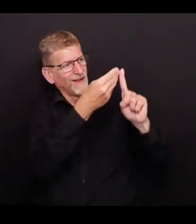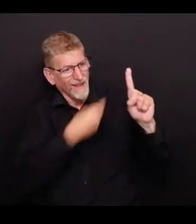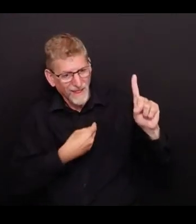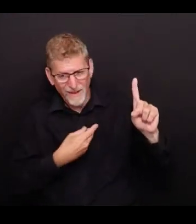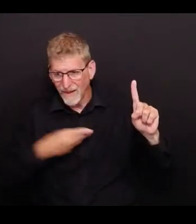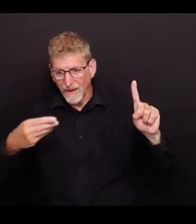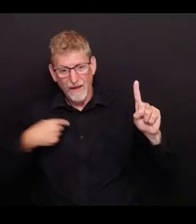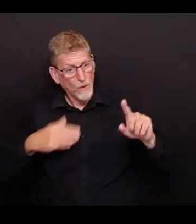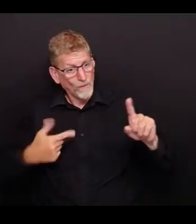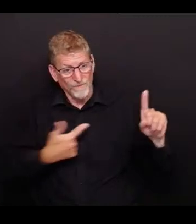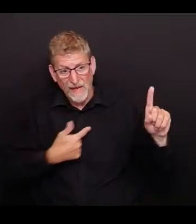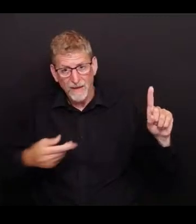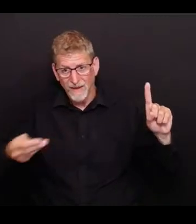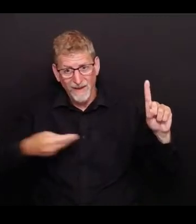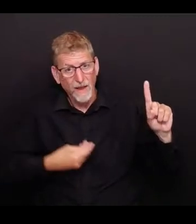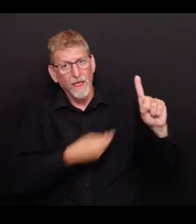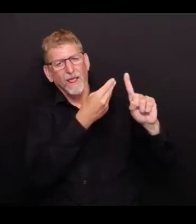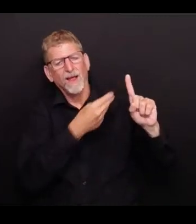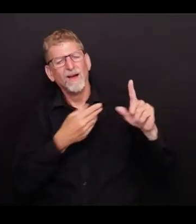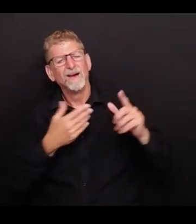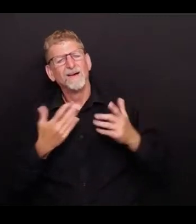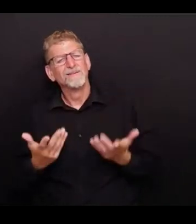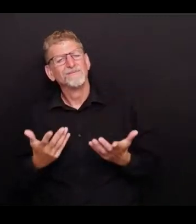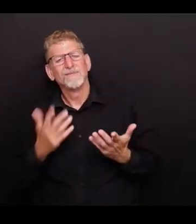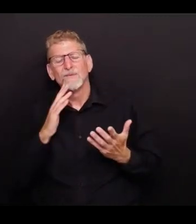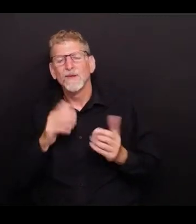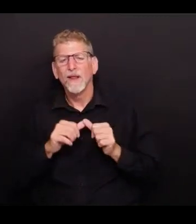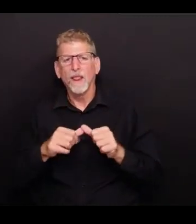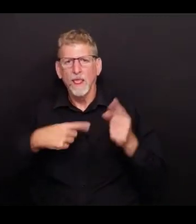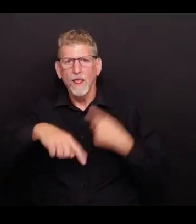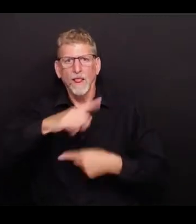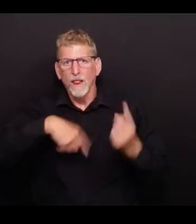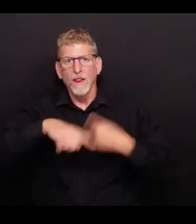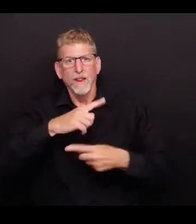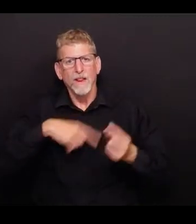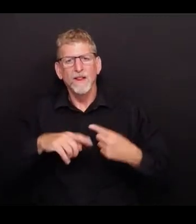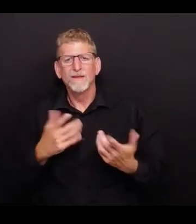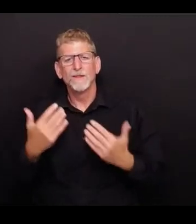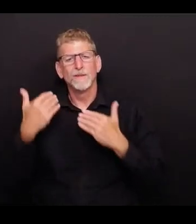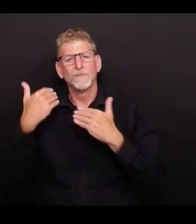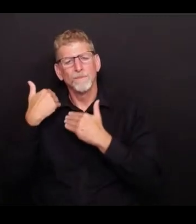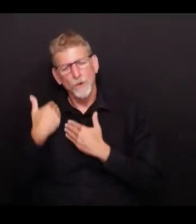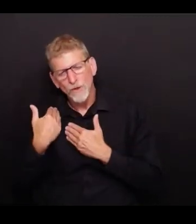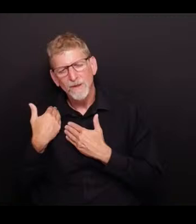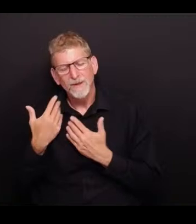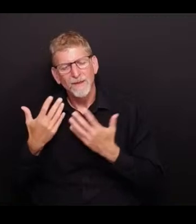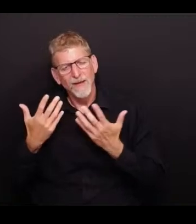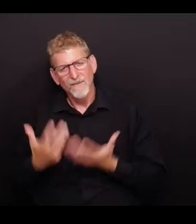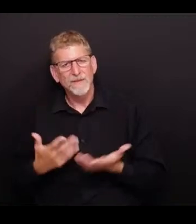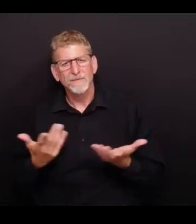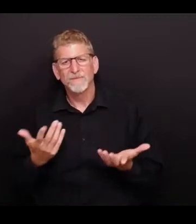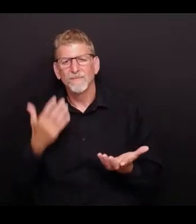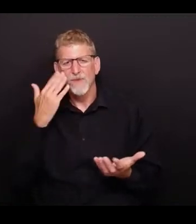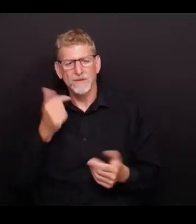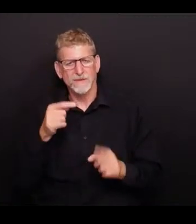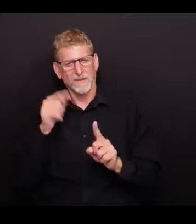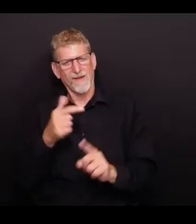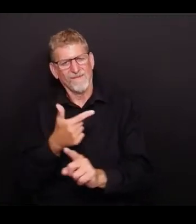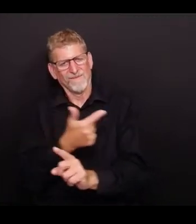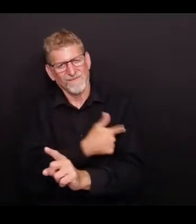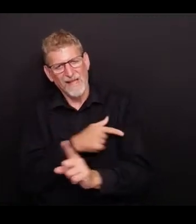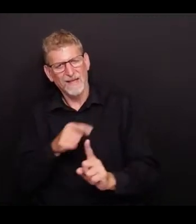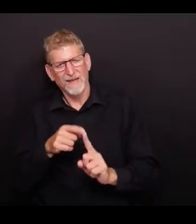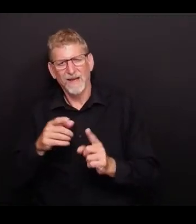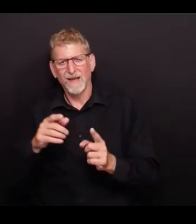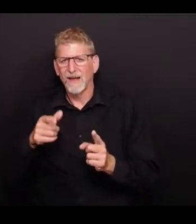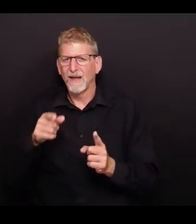as well, because if they continue to get burdened by the disease of COVID-19 because we haven't gotten the